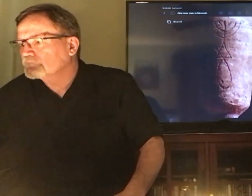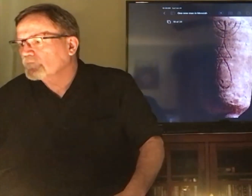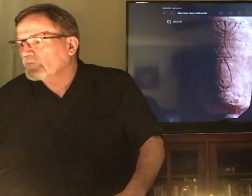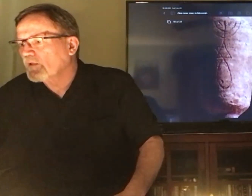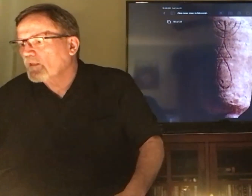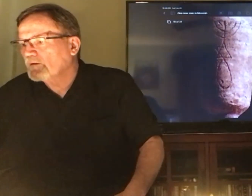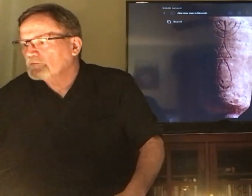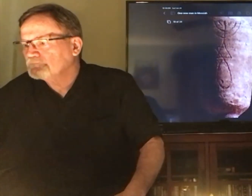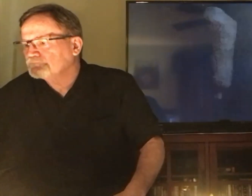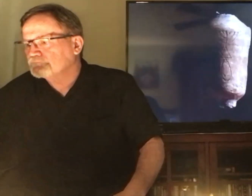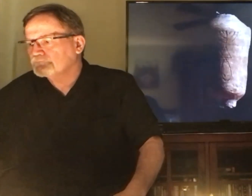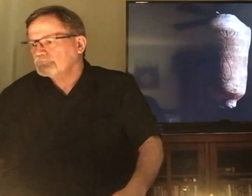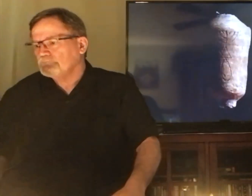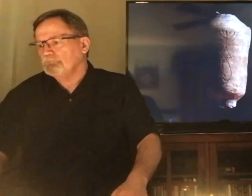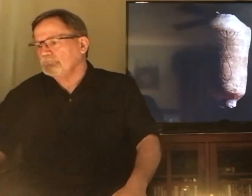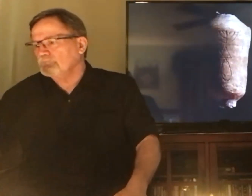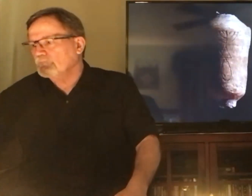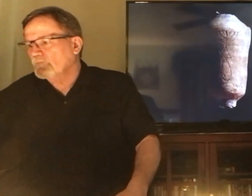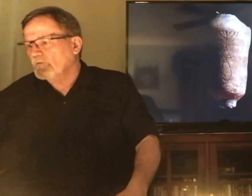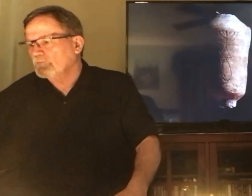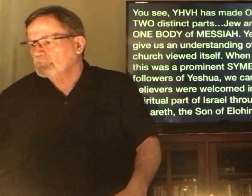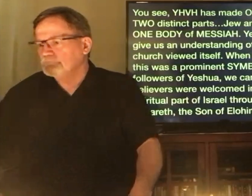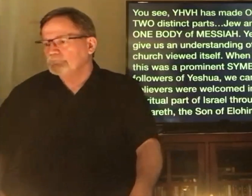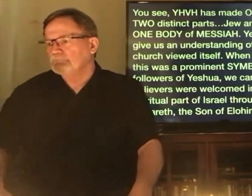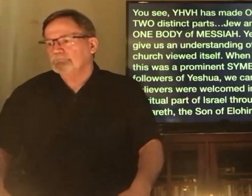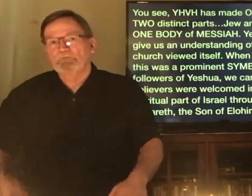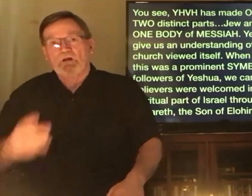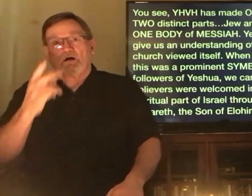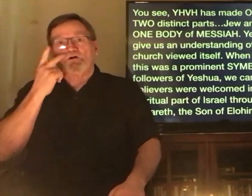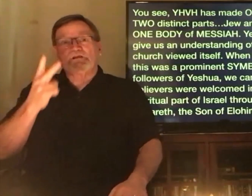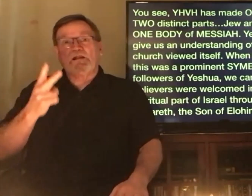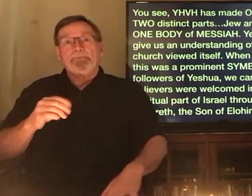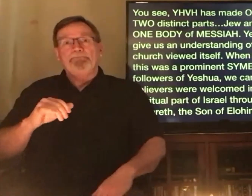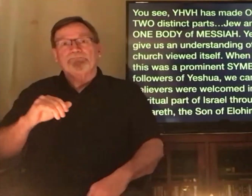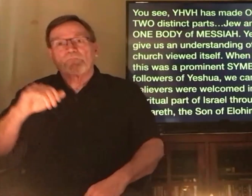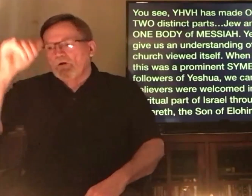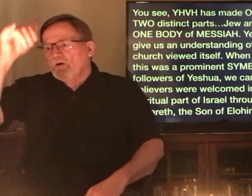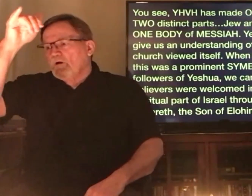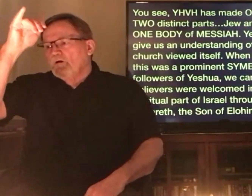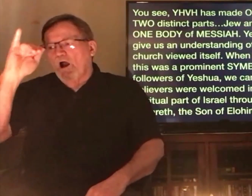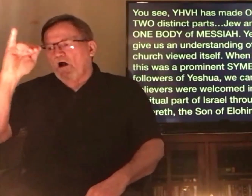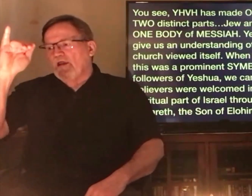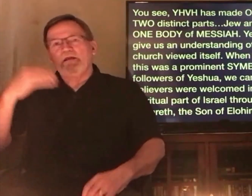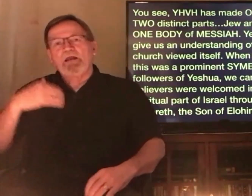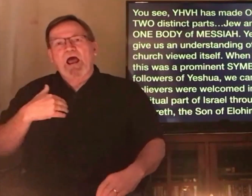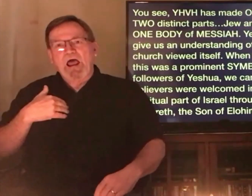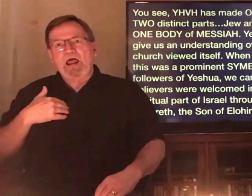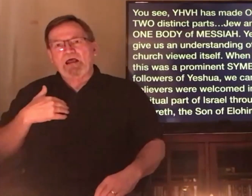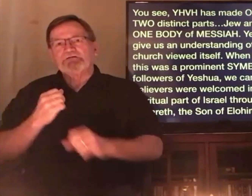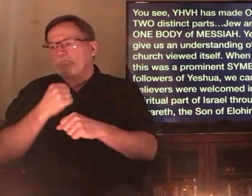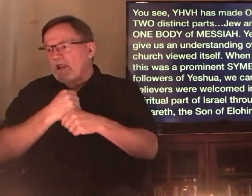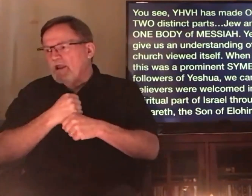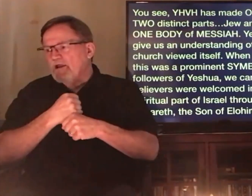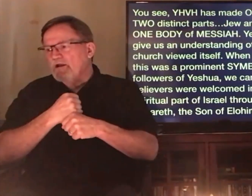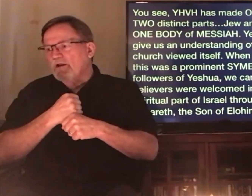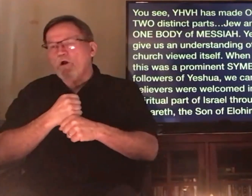Zion. Believe have created a new by the Messianic Jewish believers who